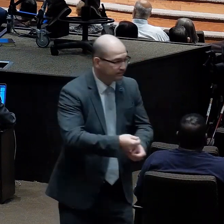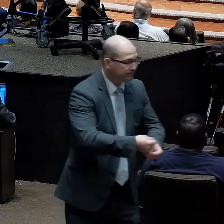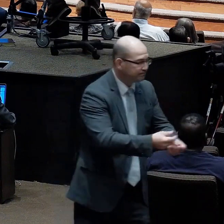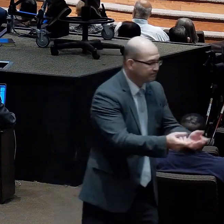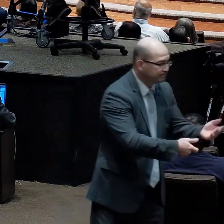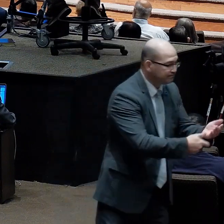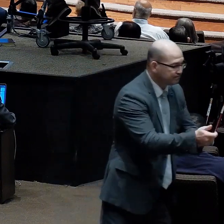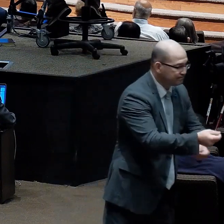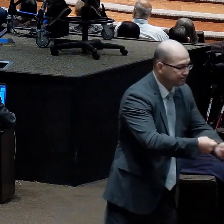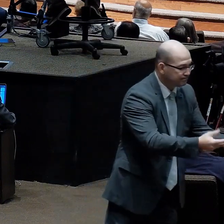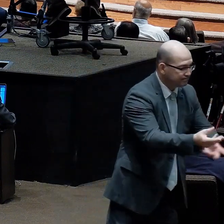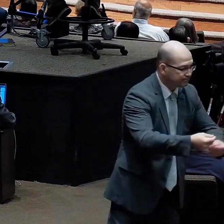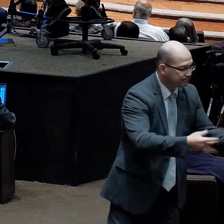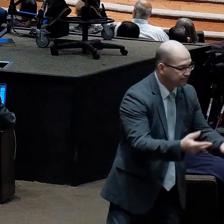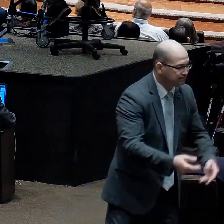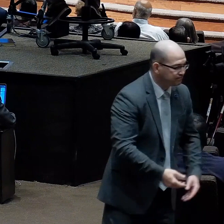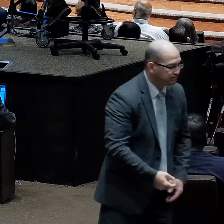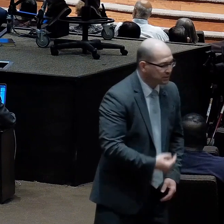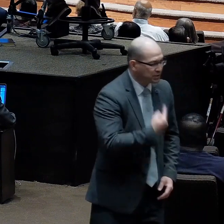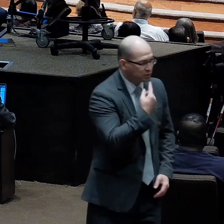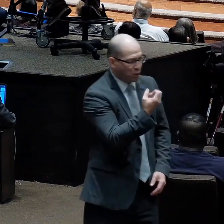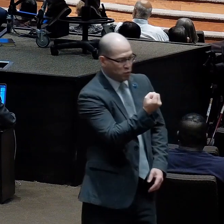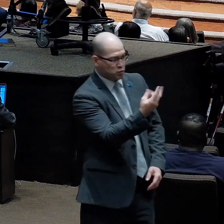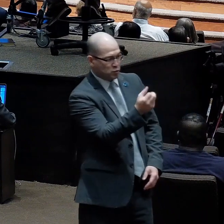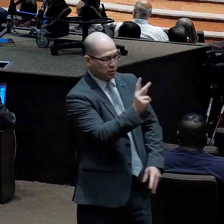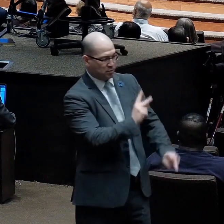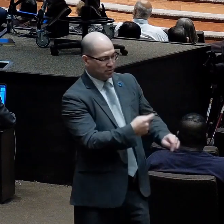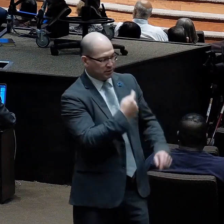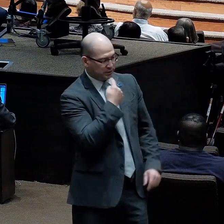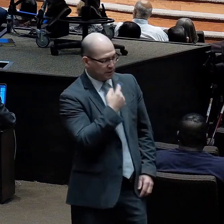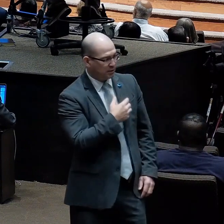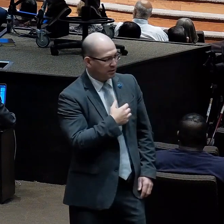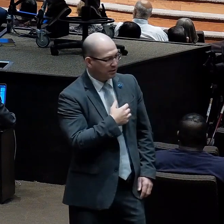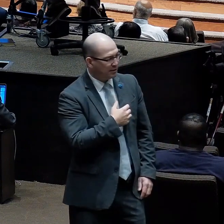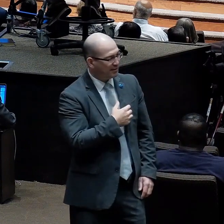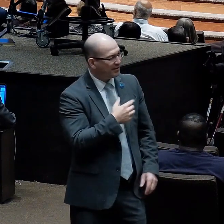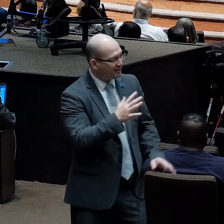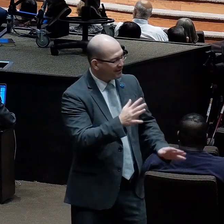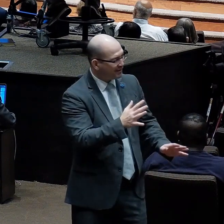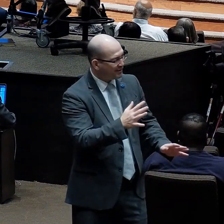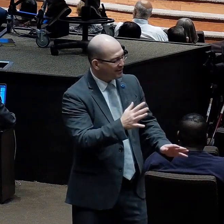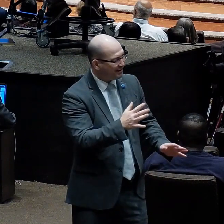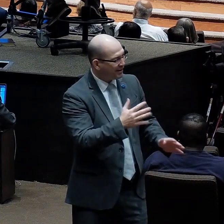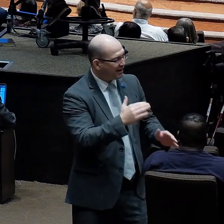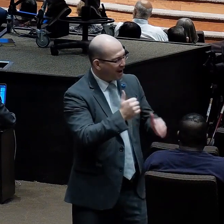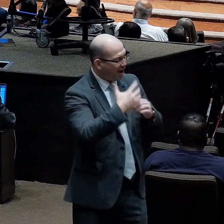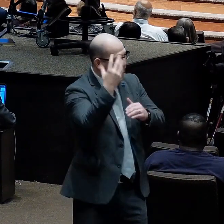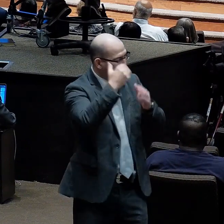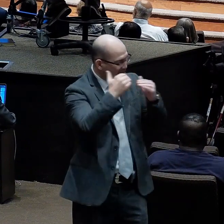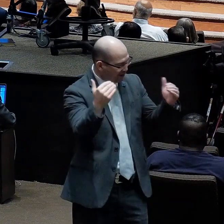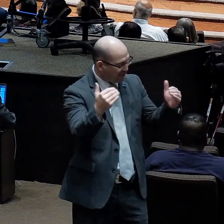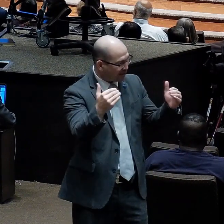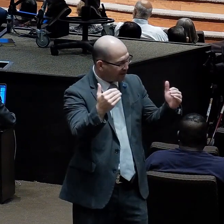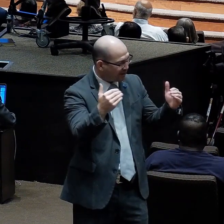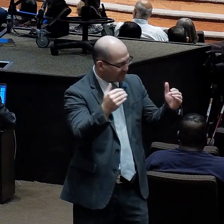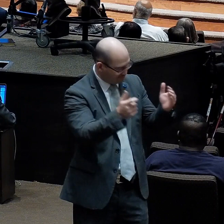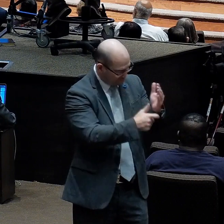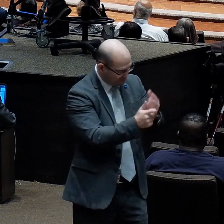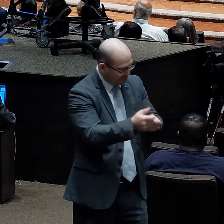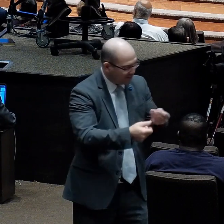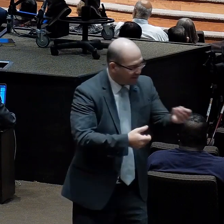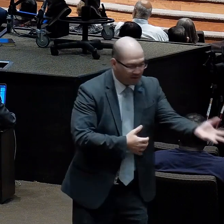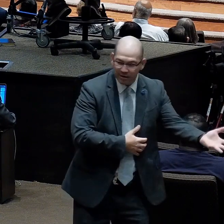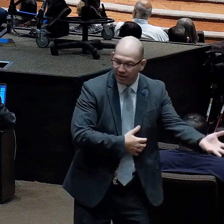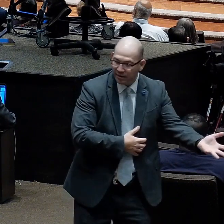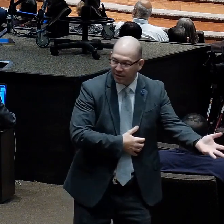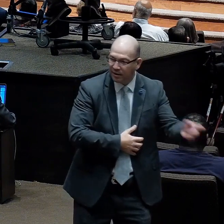And I told 12 hell's angels, hey, here's something to show you how you can go to heaven someday when you die. By the way, God can save